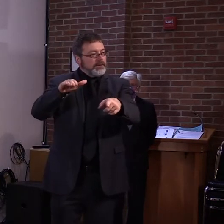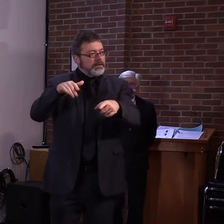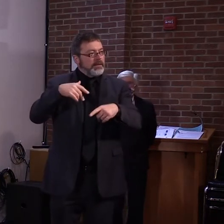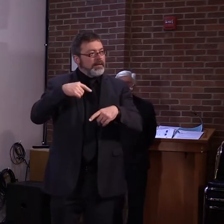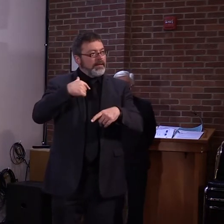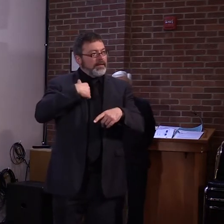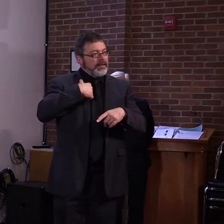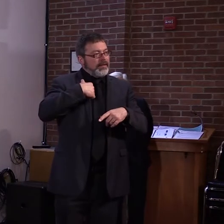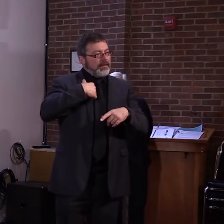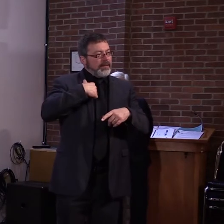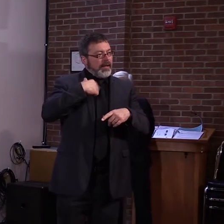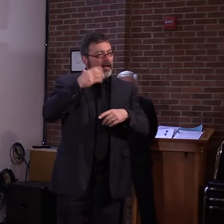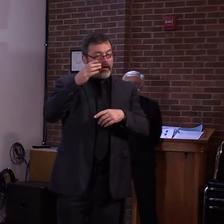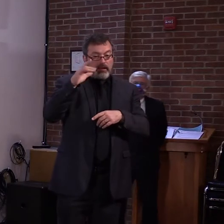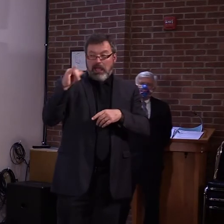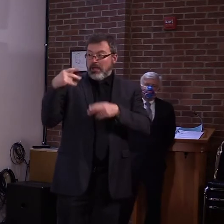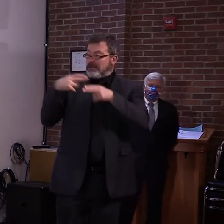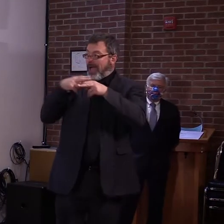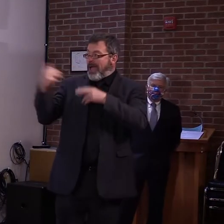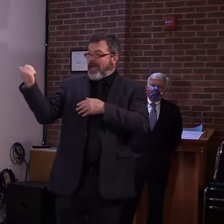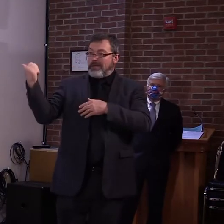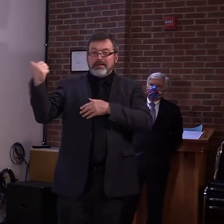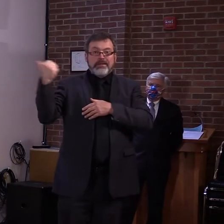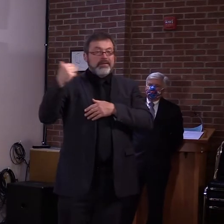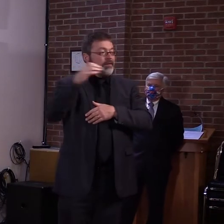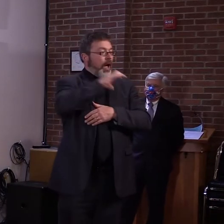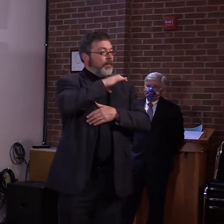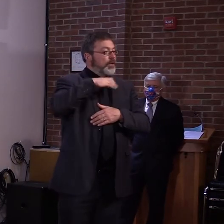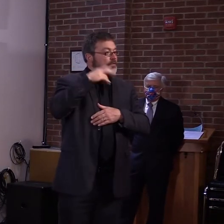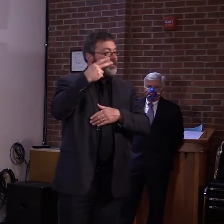33 cases total out of all the, what was it,